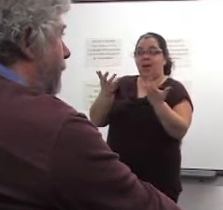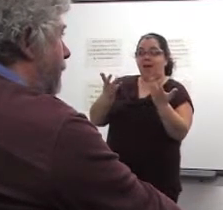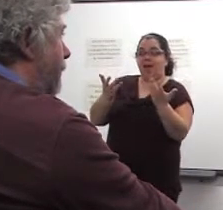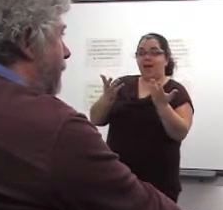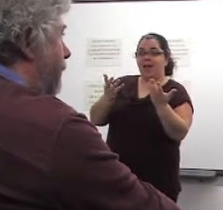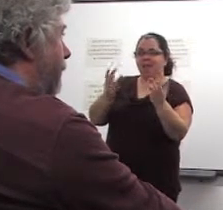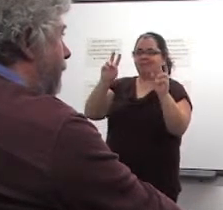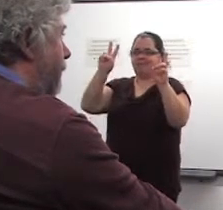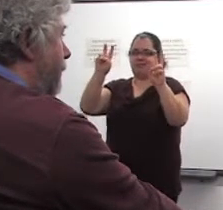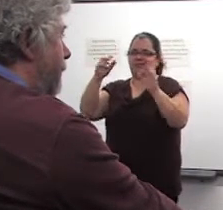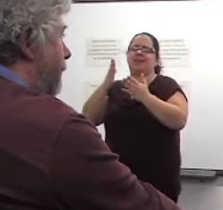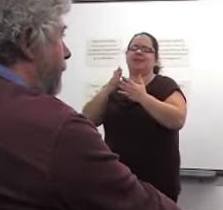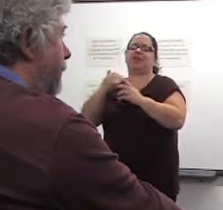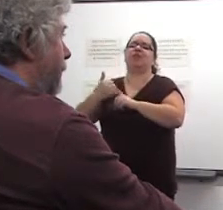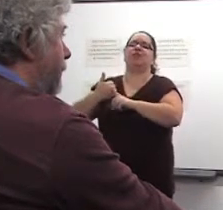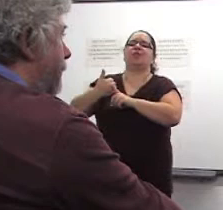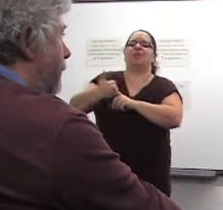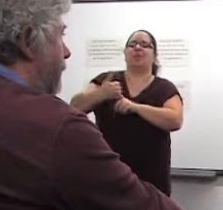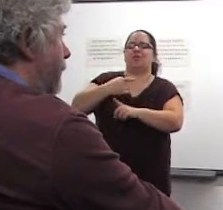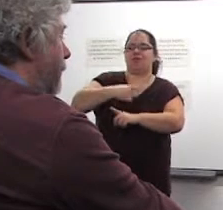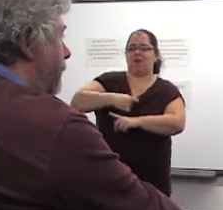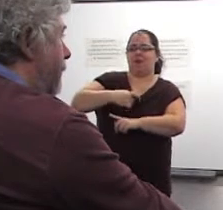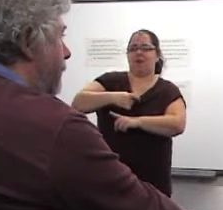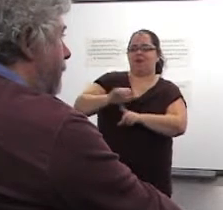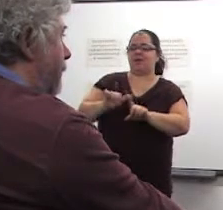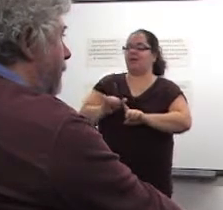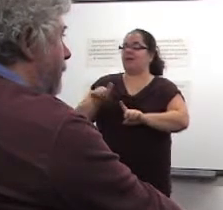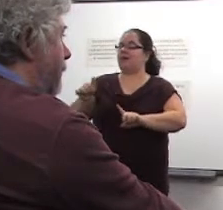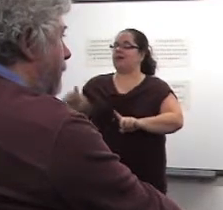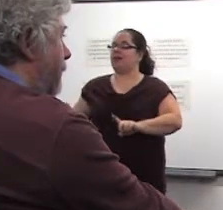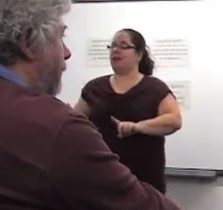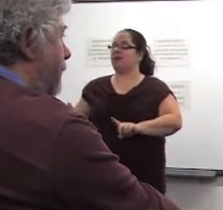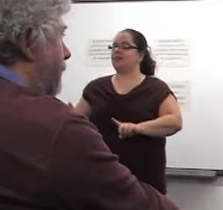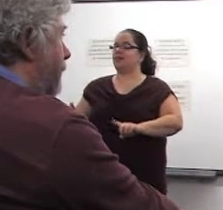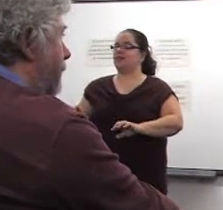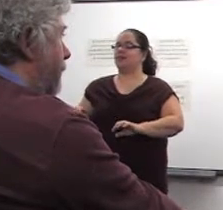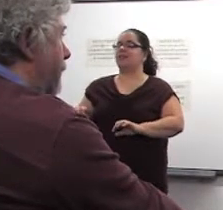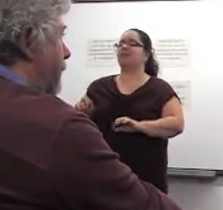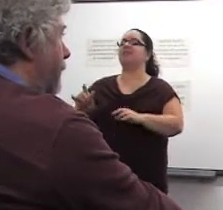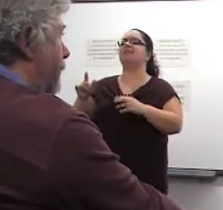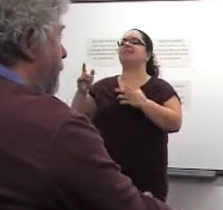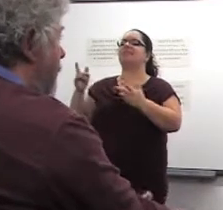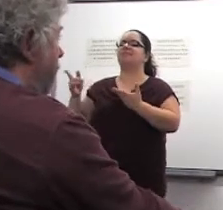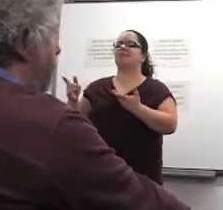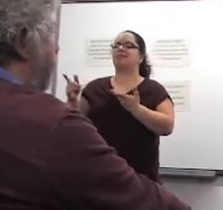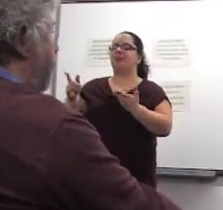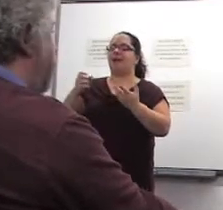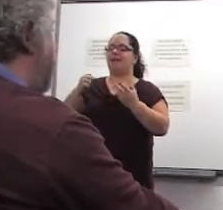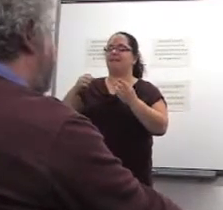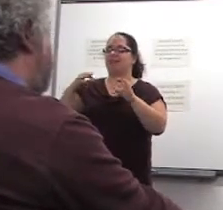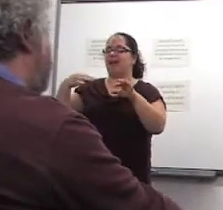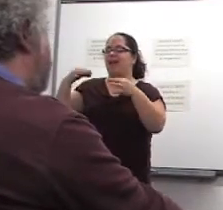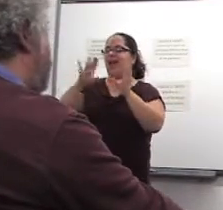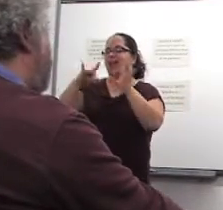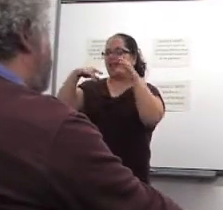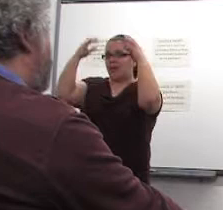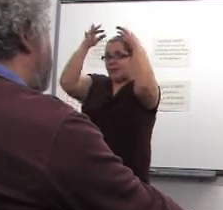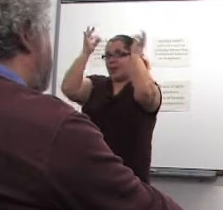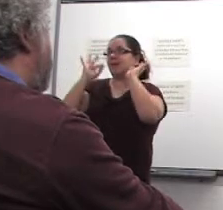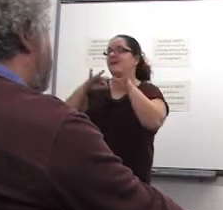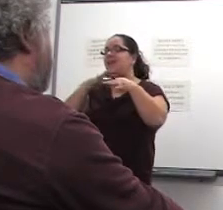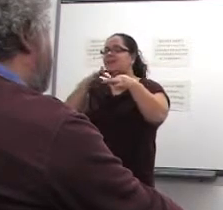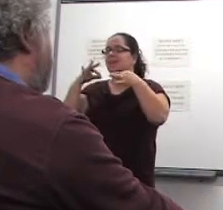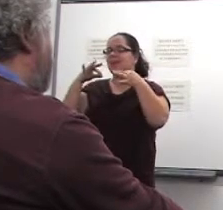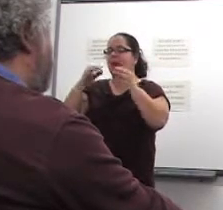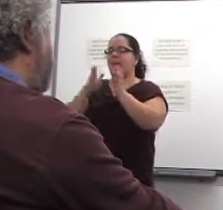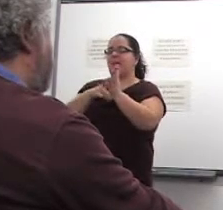a supporting role, sat in the passenger seat, guardians of cotton hankies and concertina